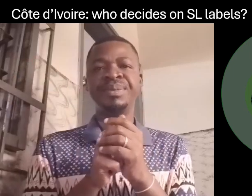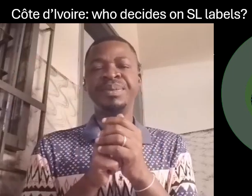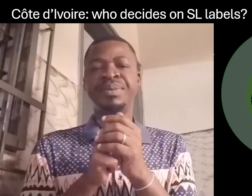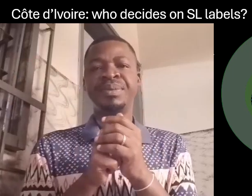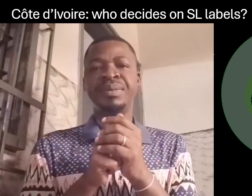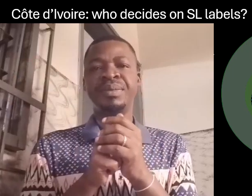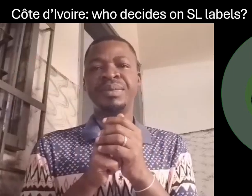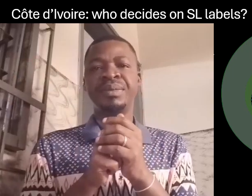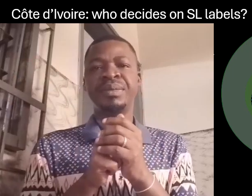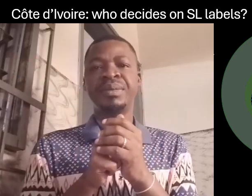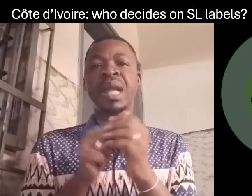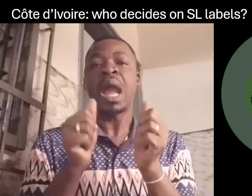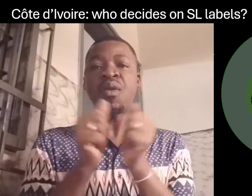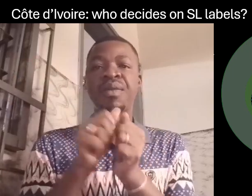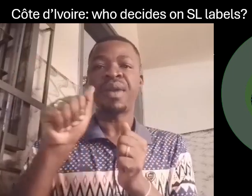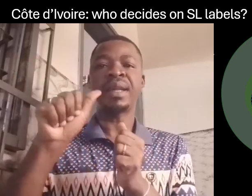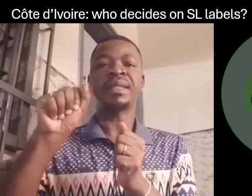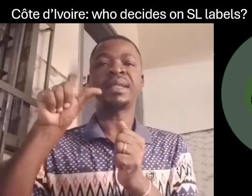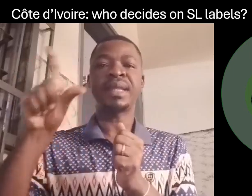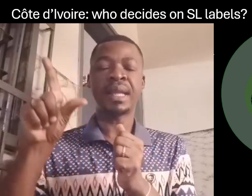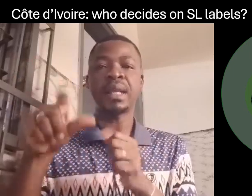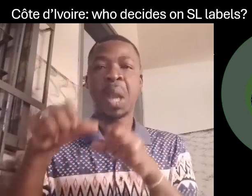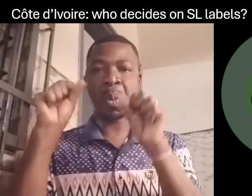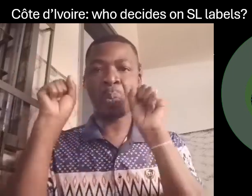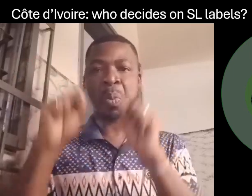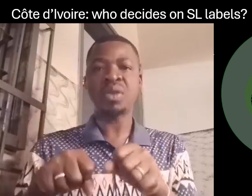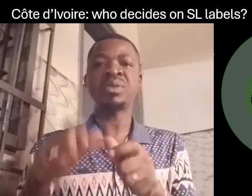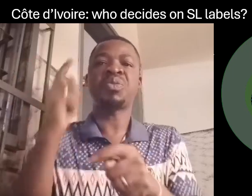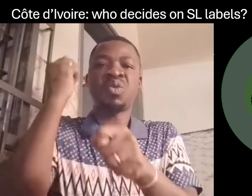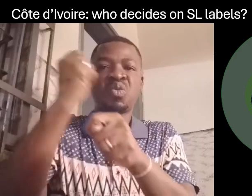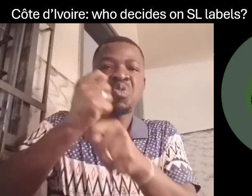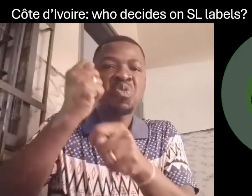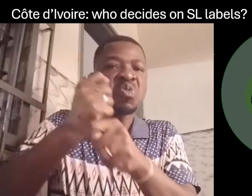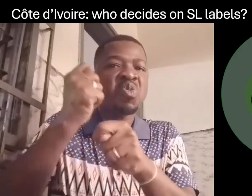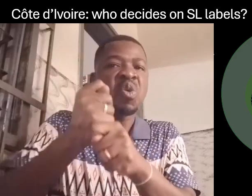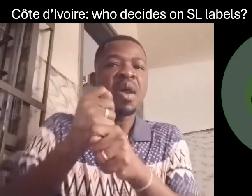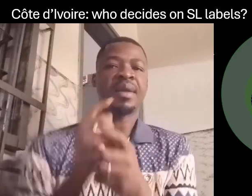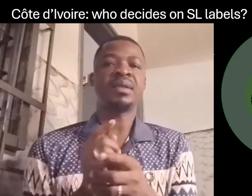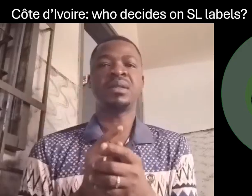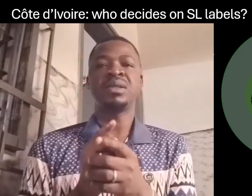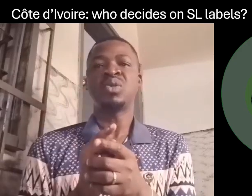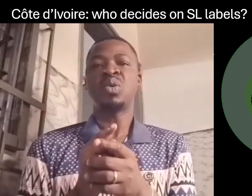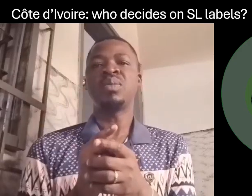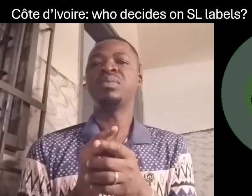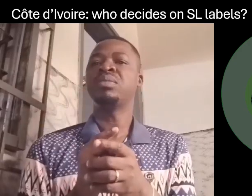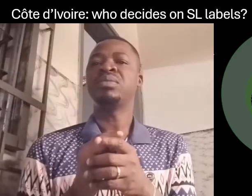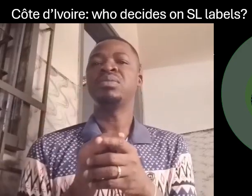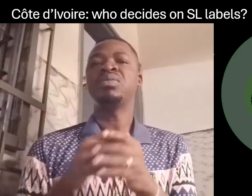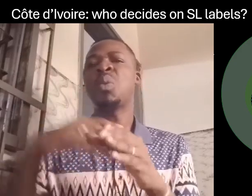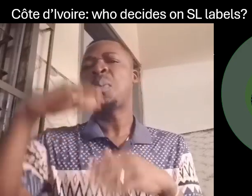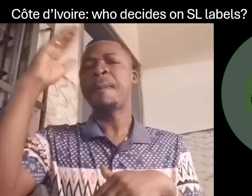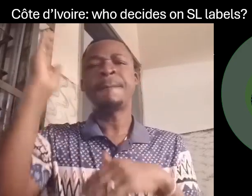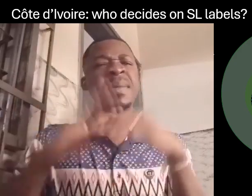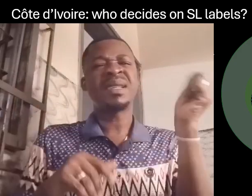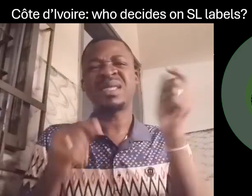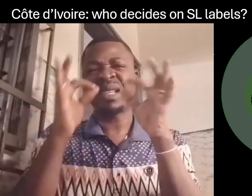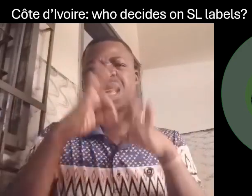it allows you to travel, for example, and ASL can also help you find